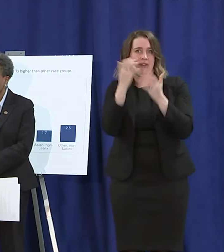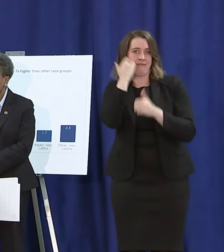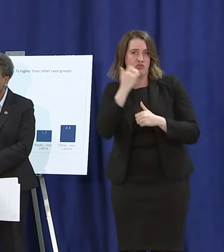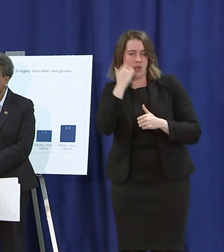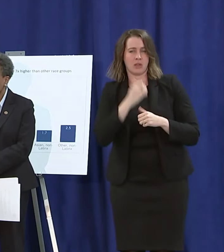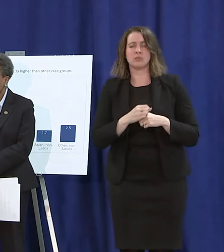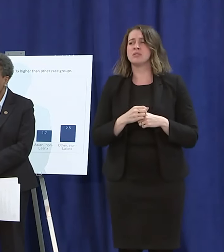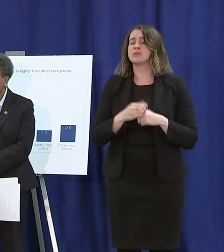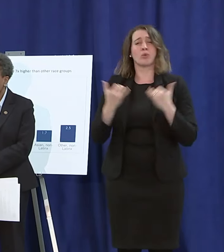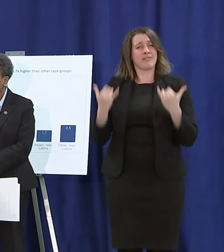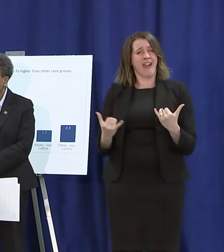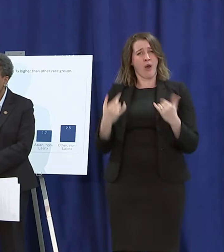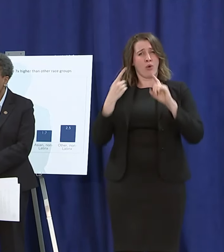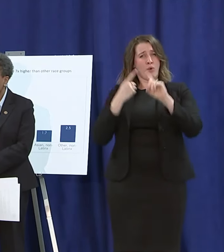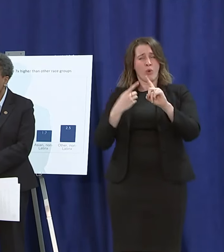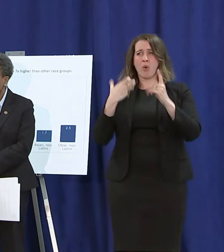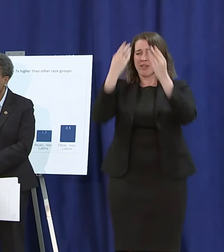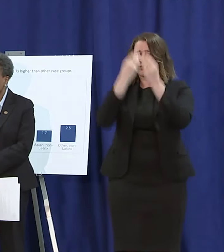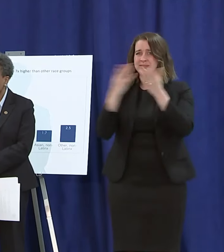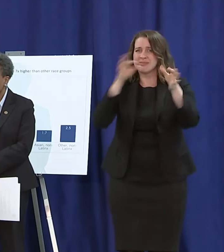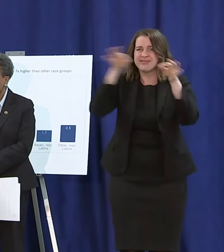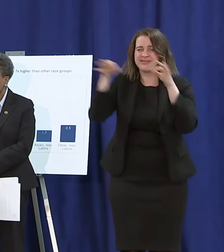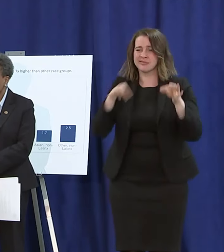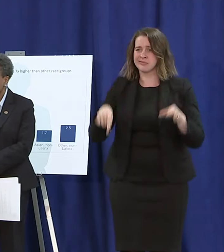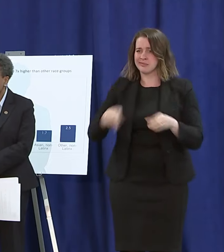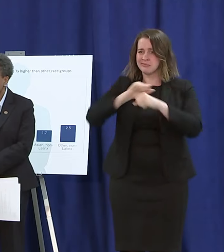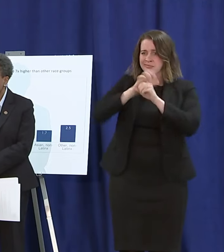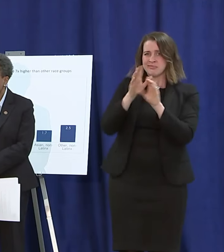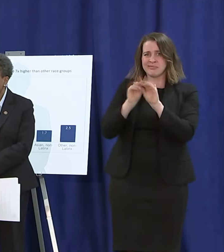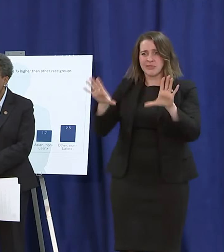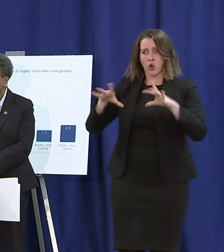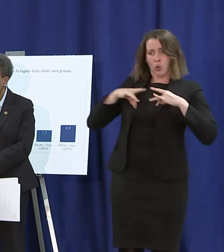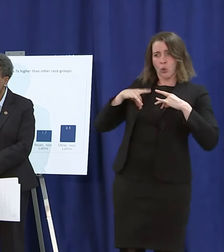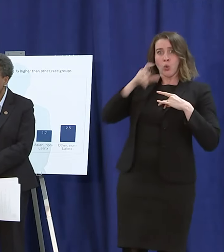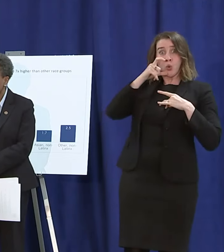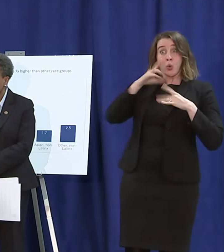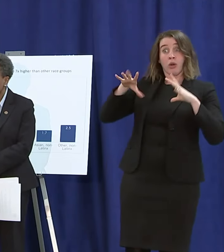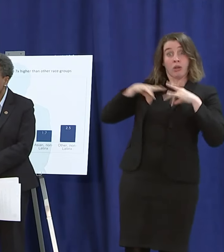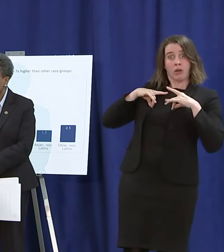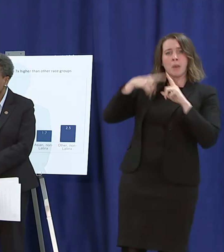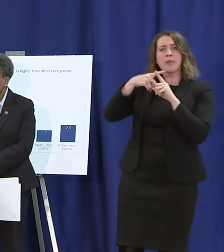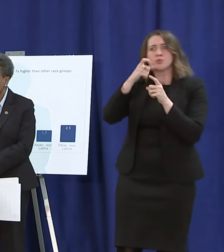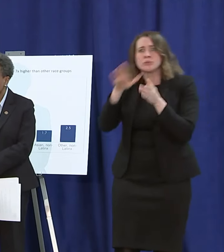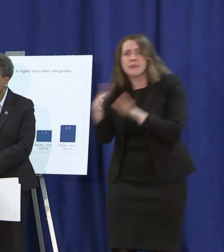for COVID cases in Chicago residents. So among the